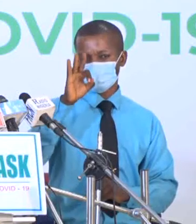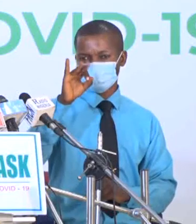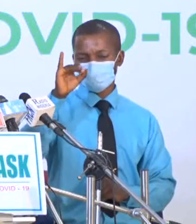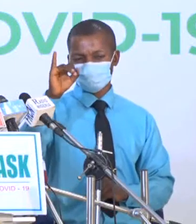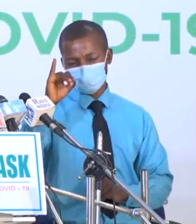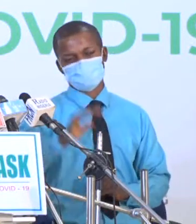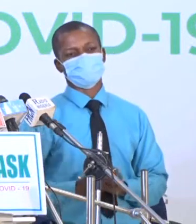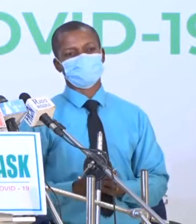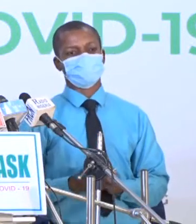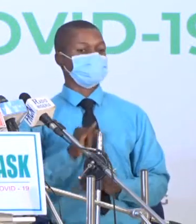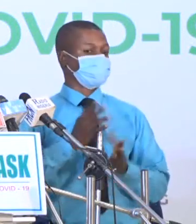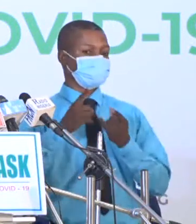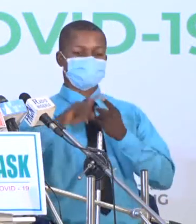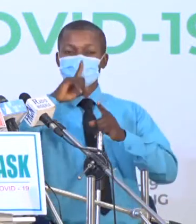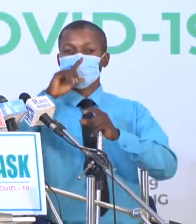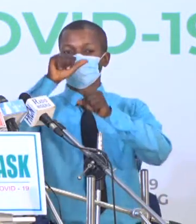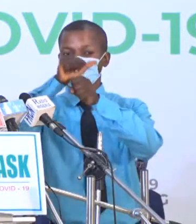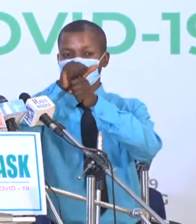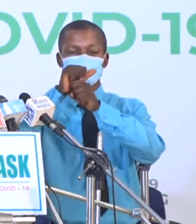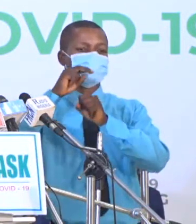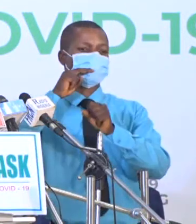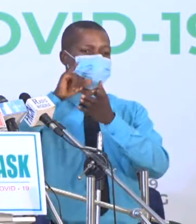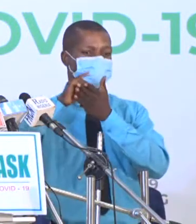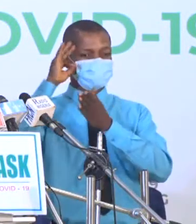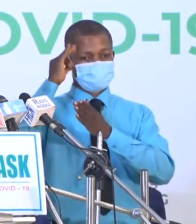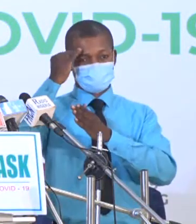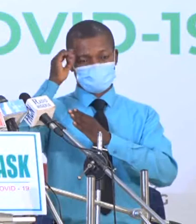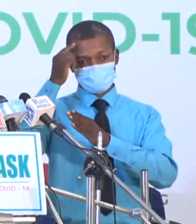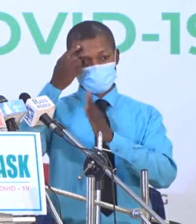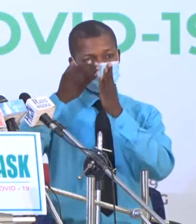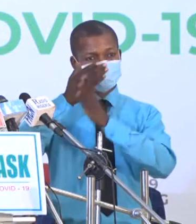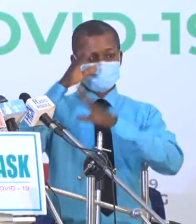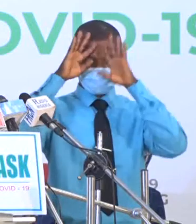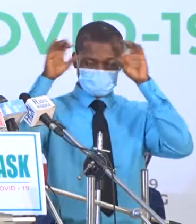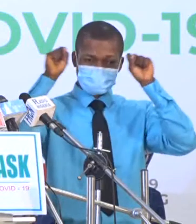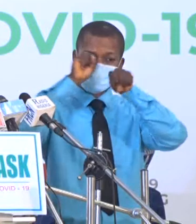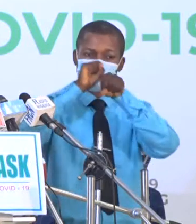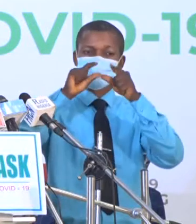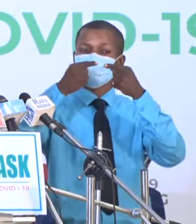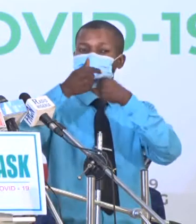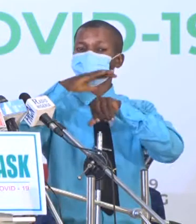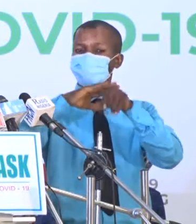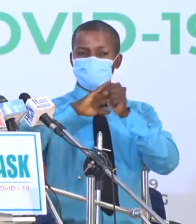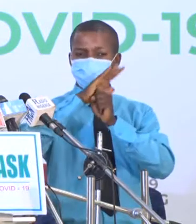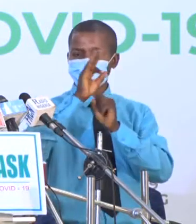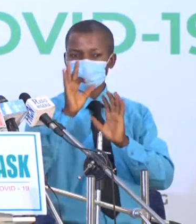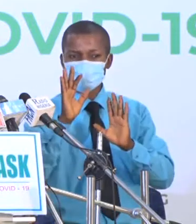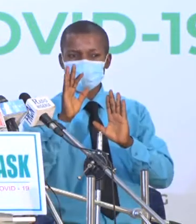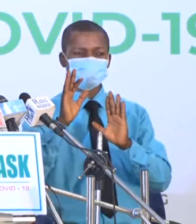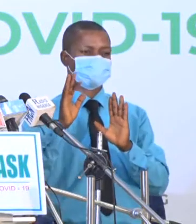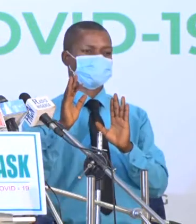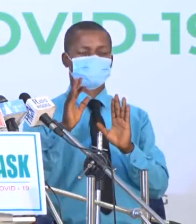The Presidential Task Force on COVID-19 says 8,000 people have been vaccinated so far in 35 states and the